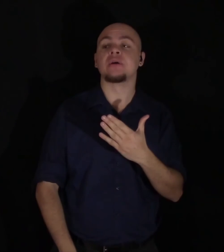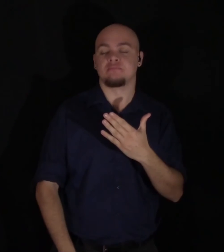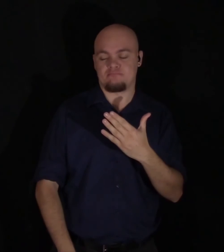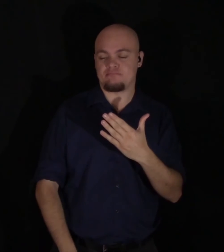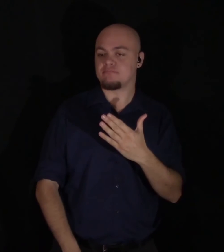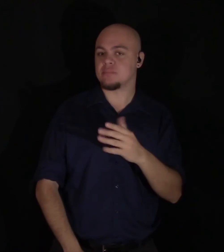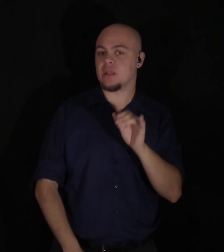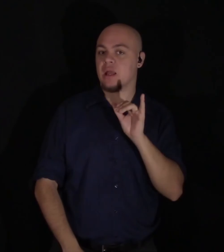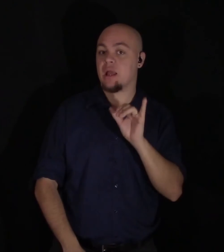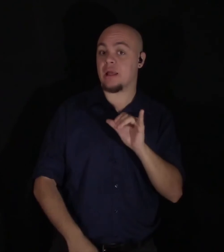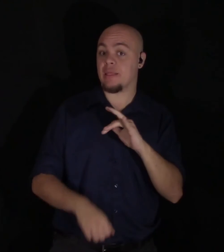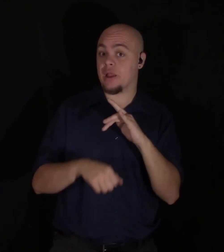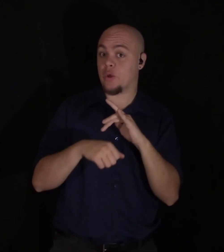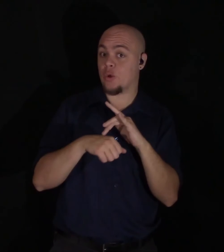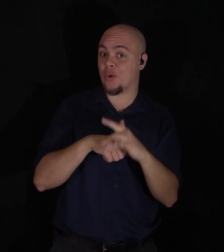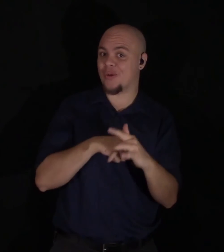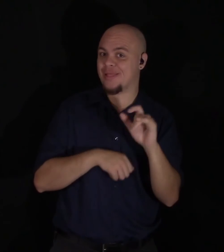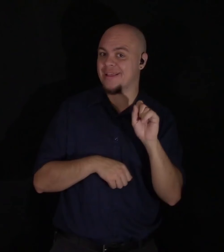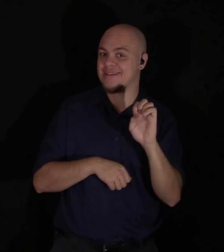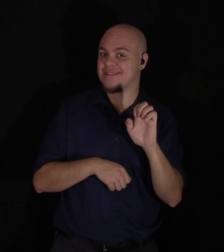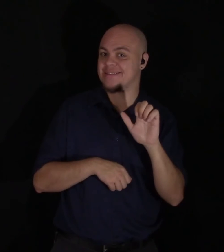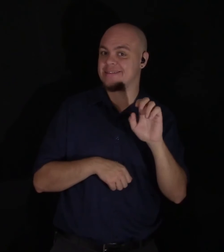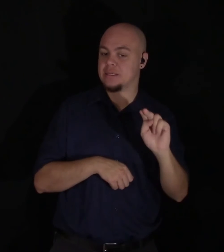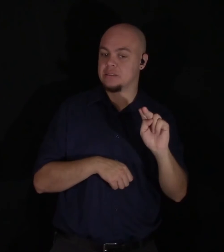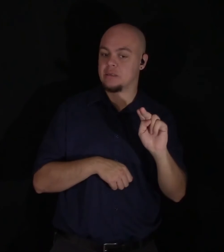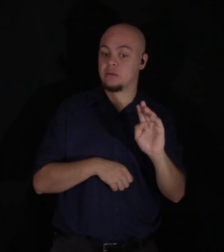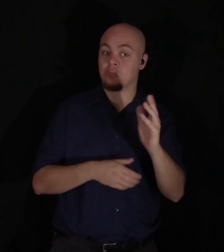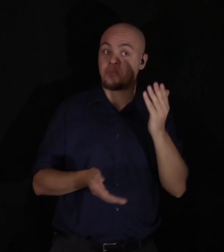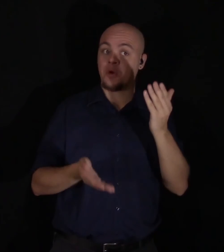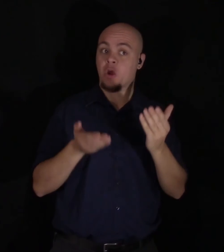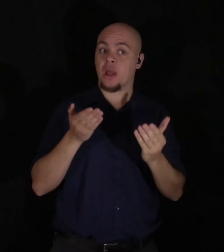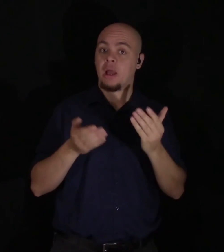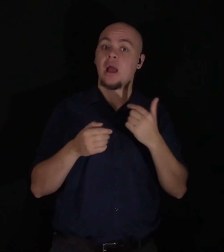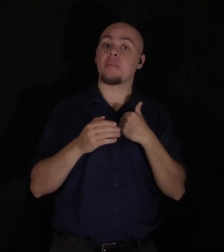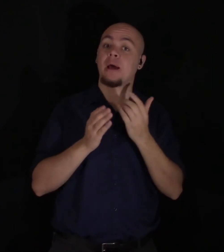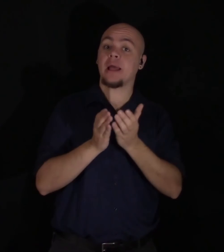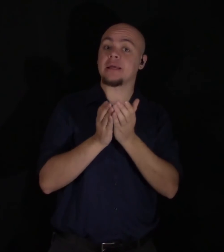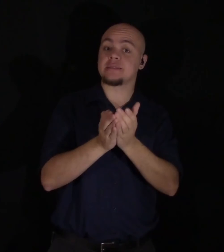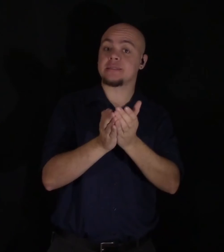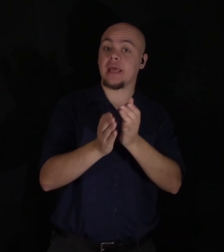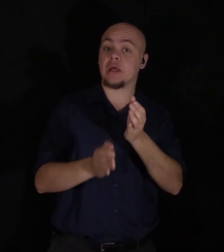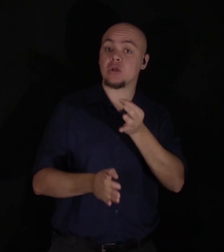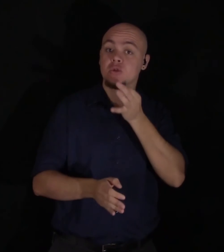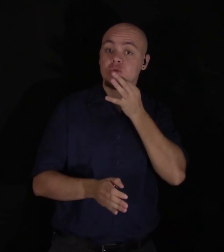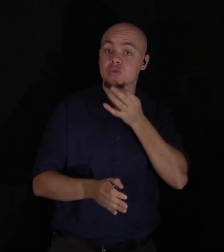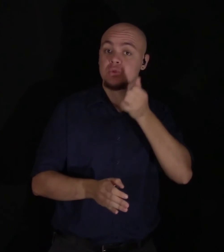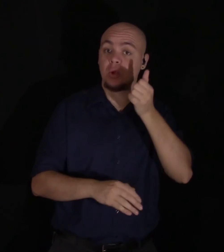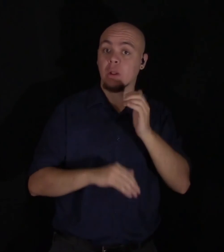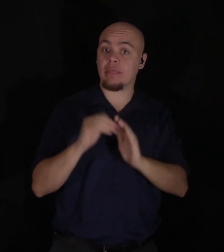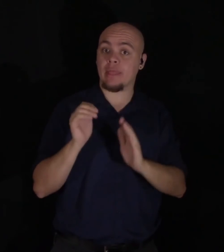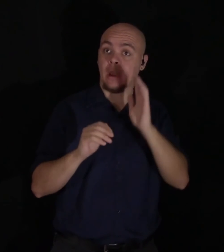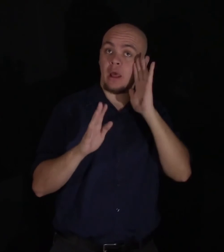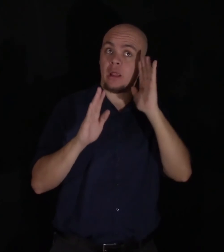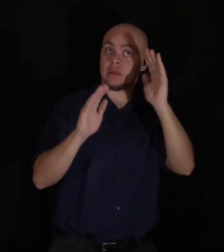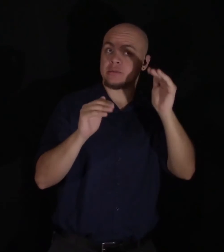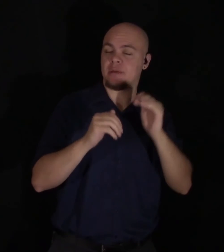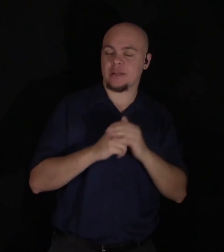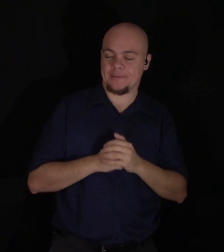remarkably early season, so that perhaps I may sail sooner than I expected. I shall do nothing